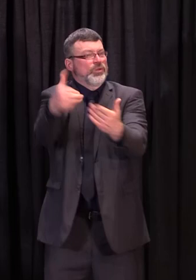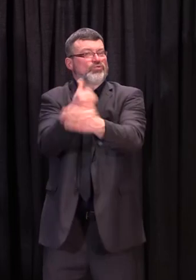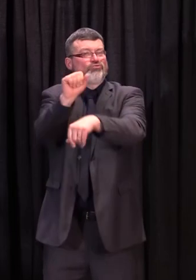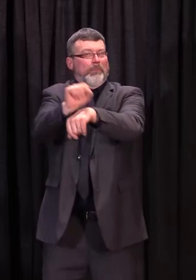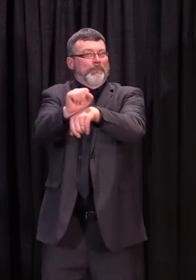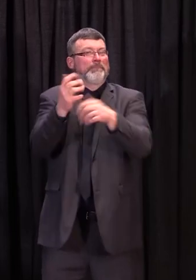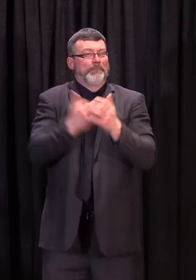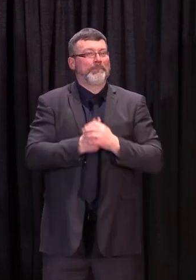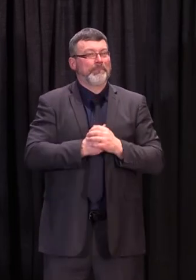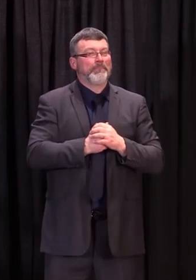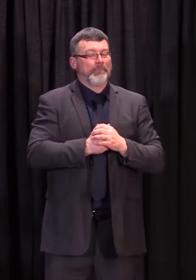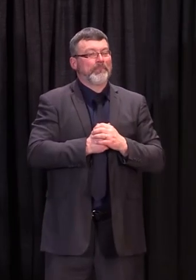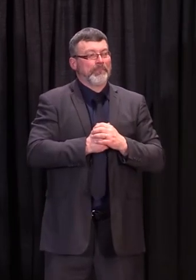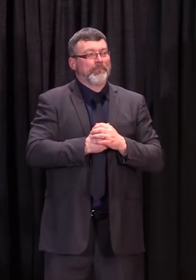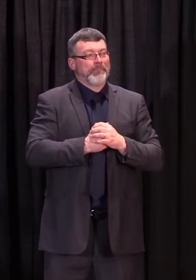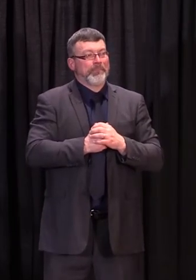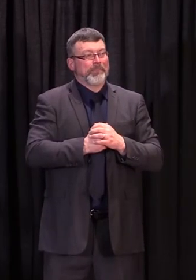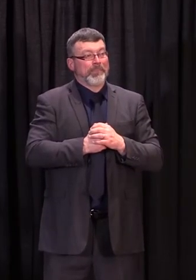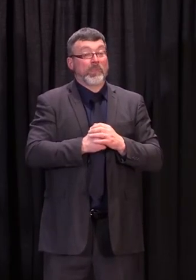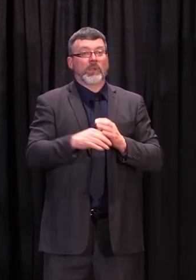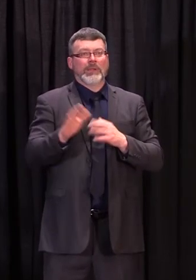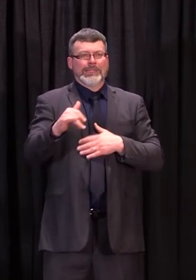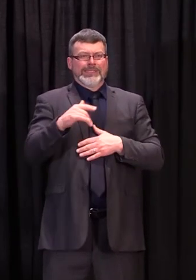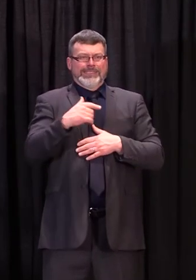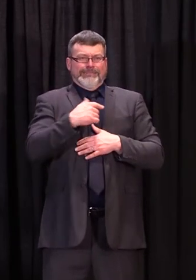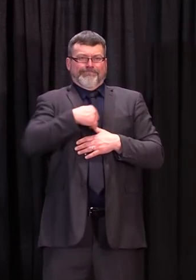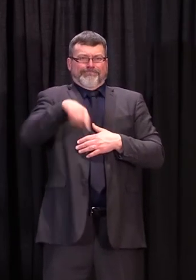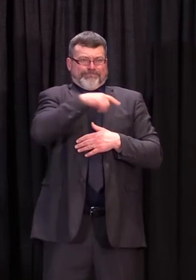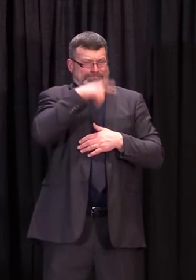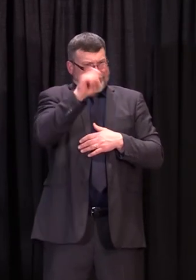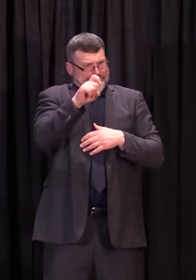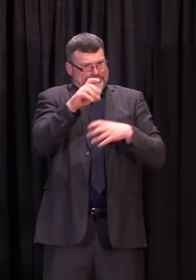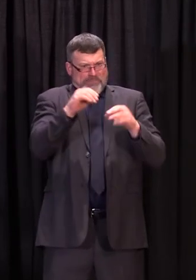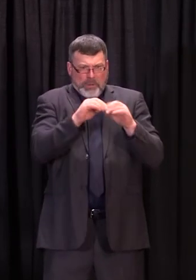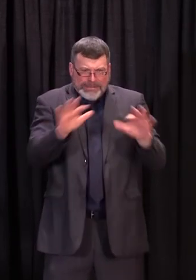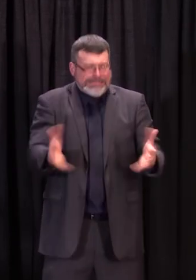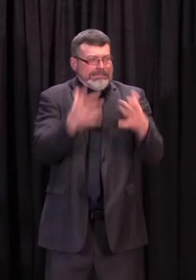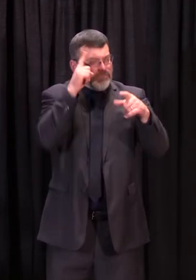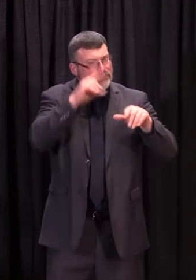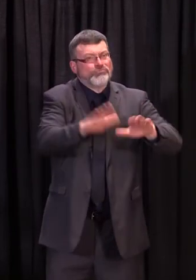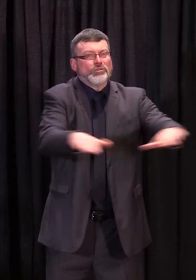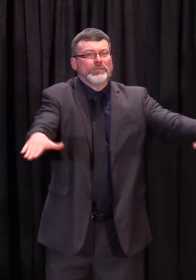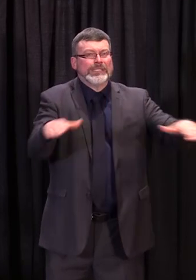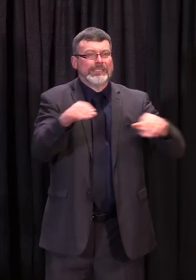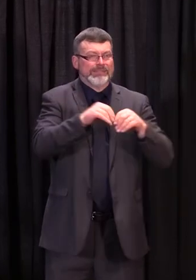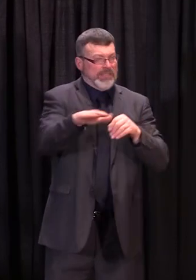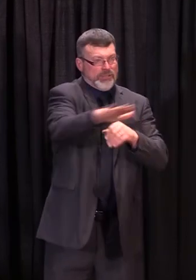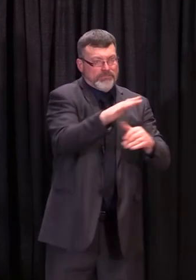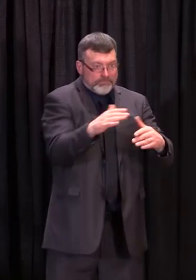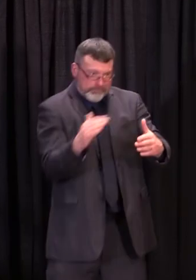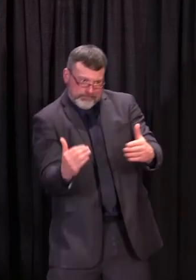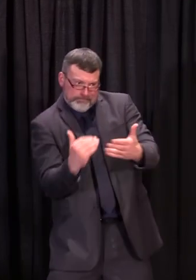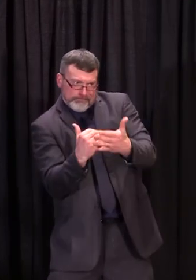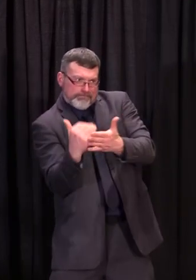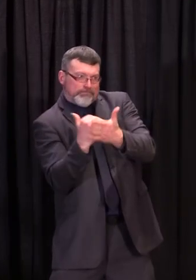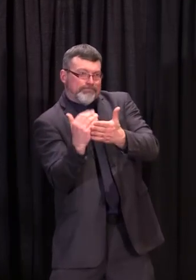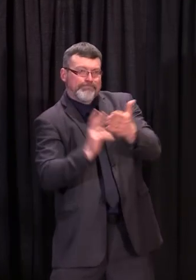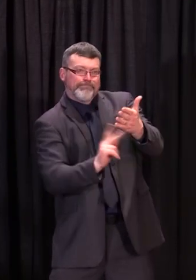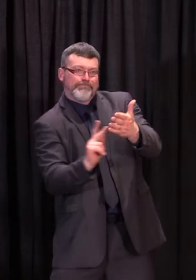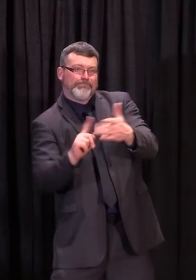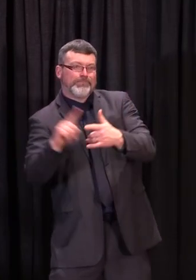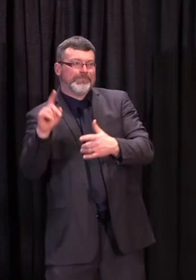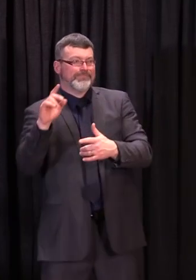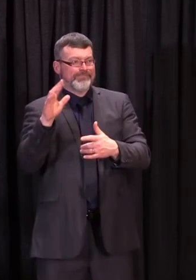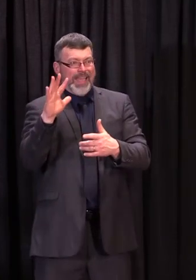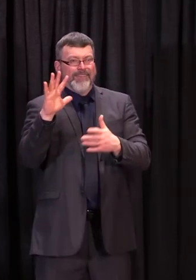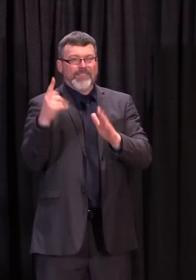We also need to do more for our kids in their earliest years. So let's continue our work to expand access